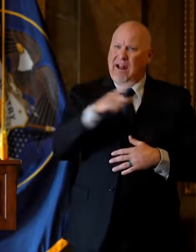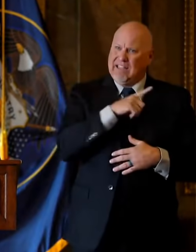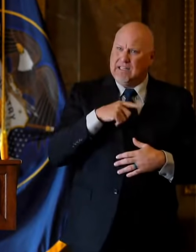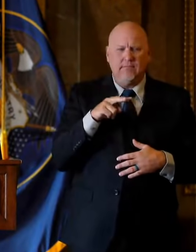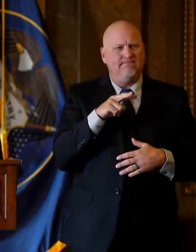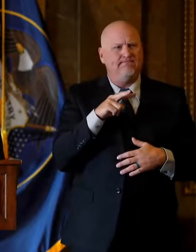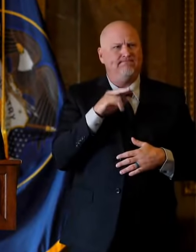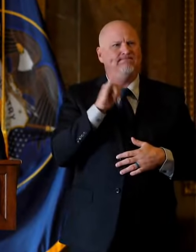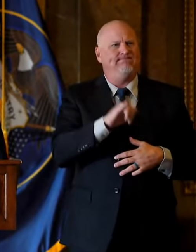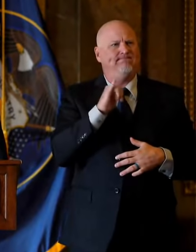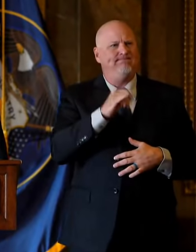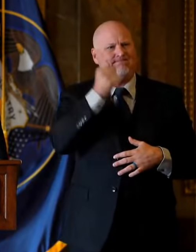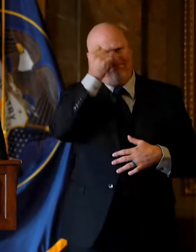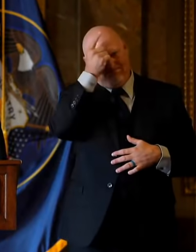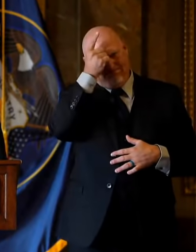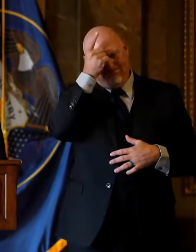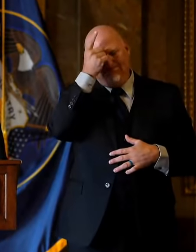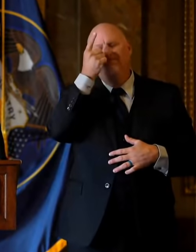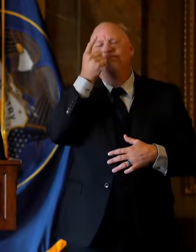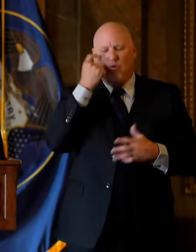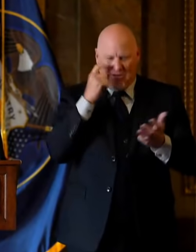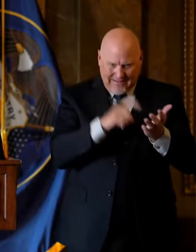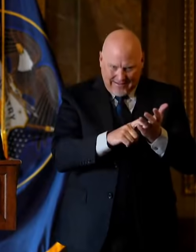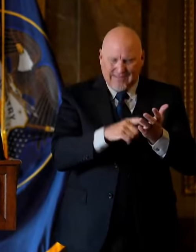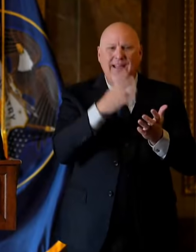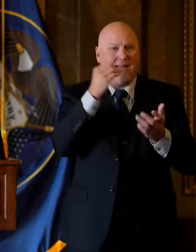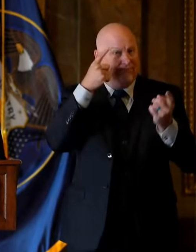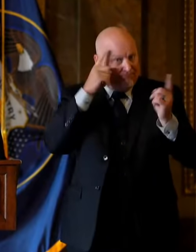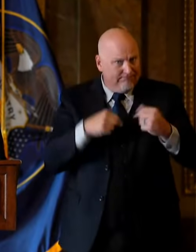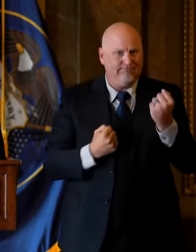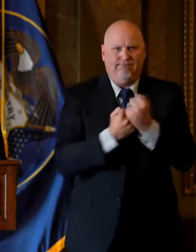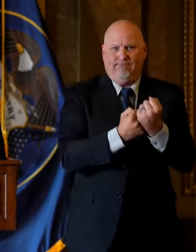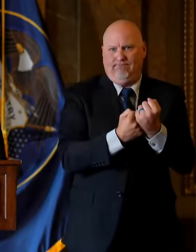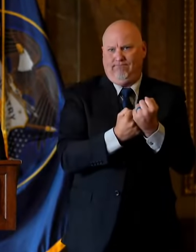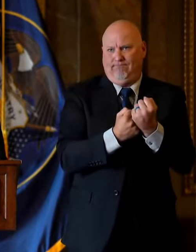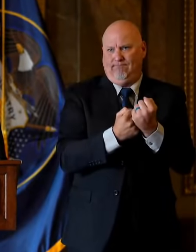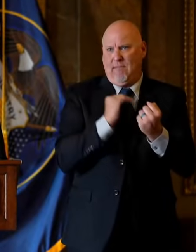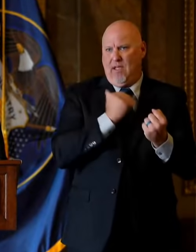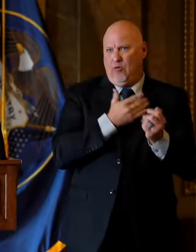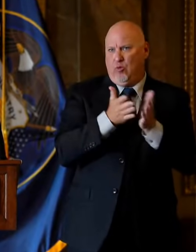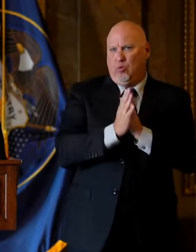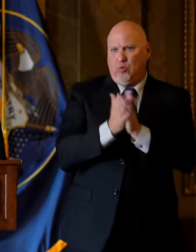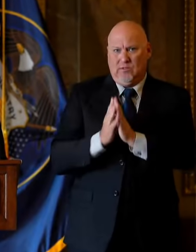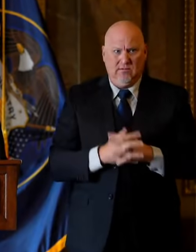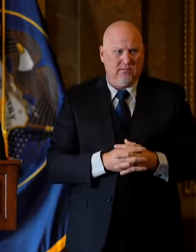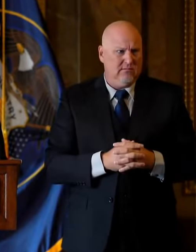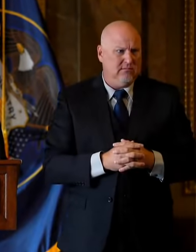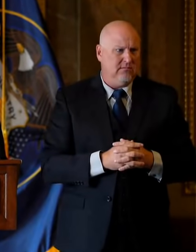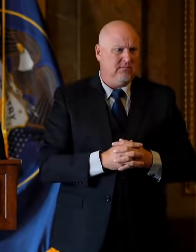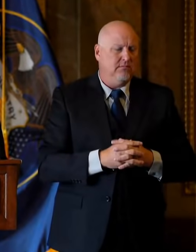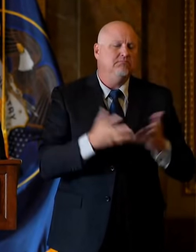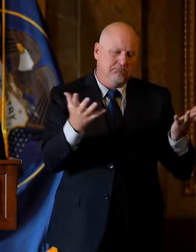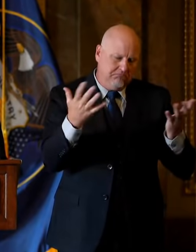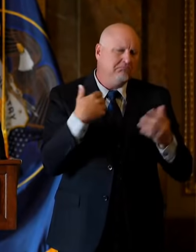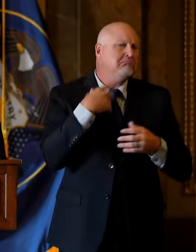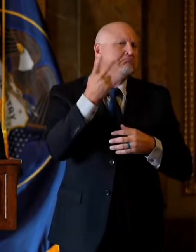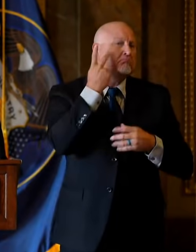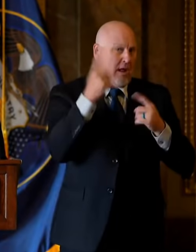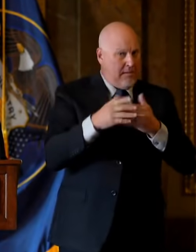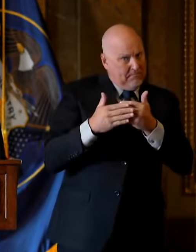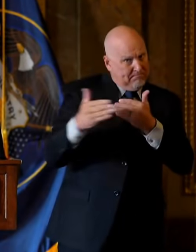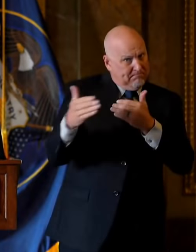measures as we move forward. So stay tuned for our report on those